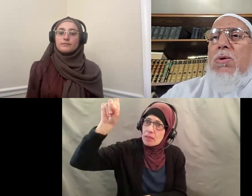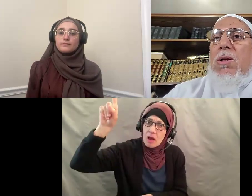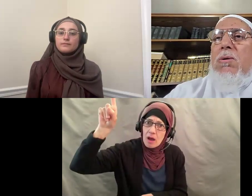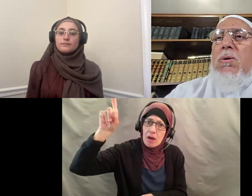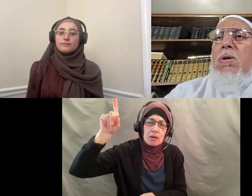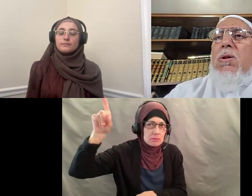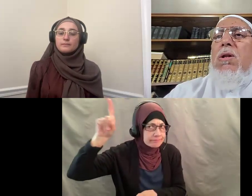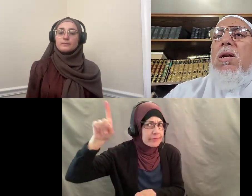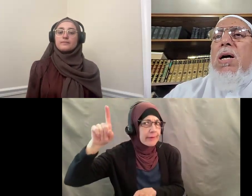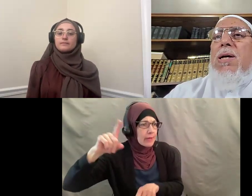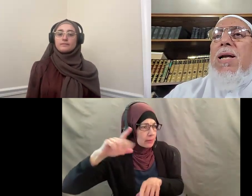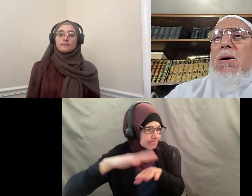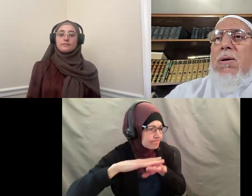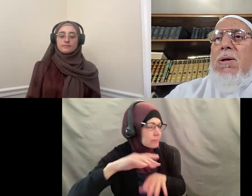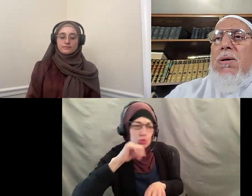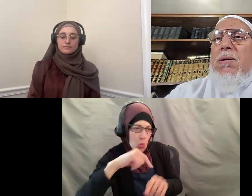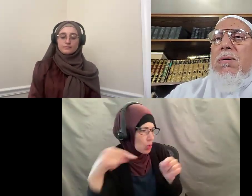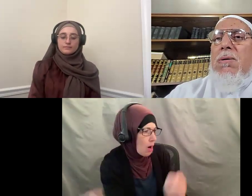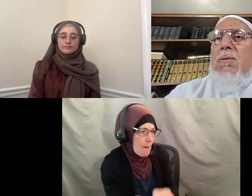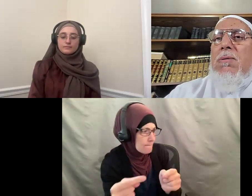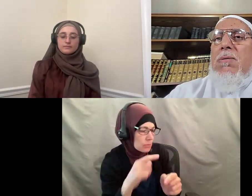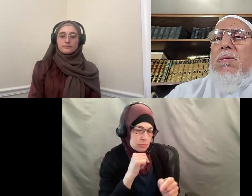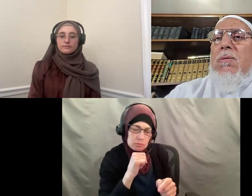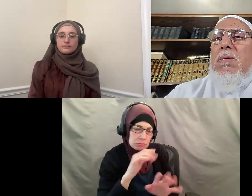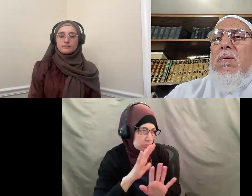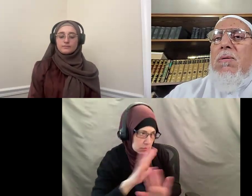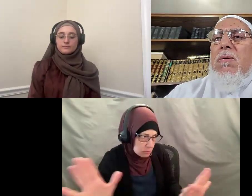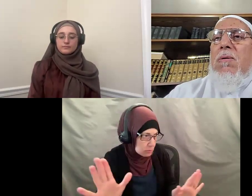So what do? They knock it down.